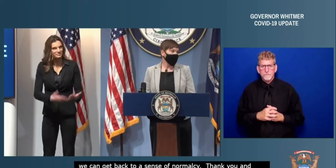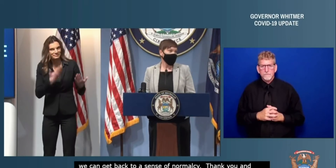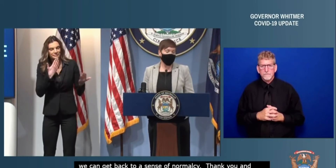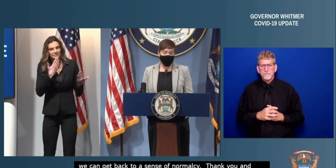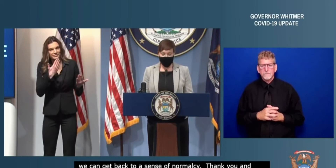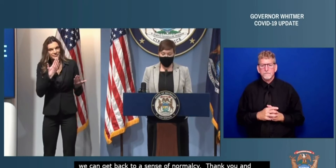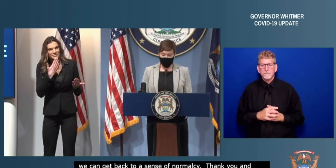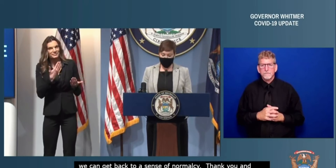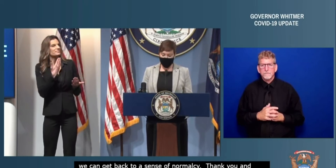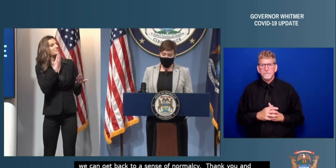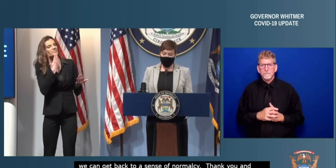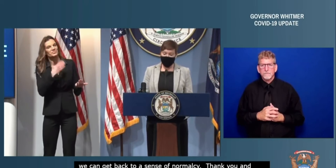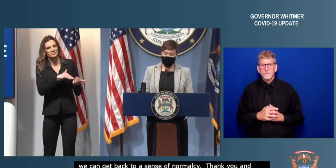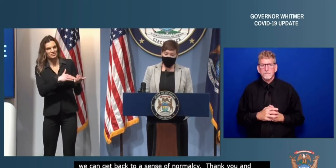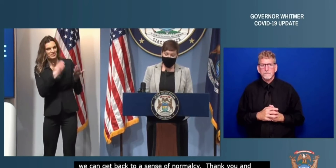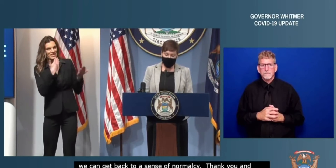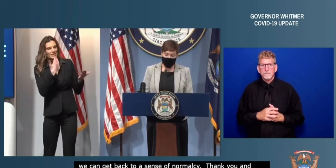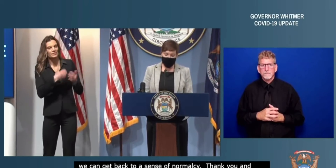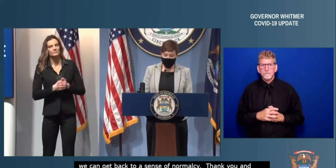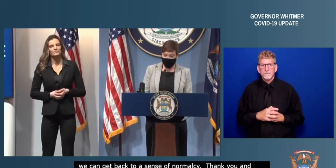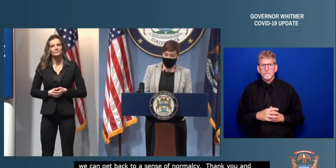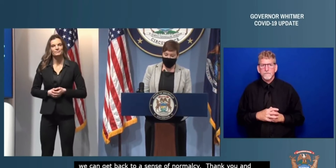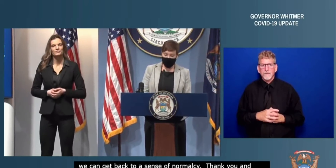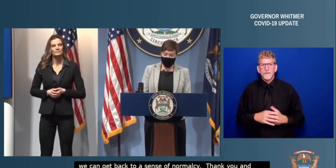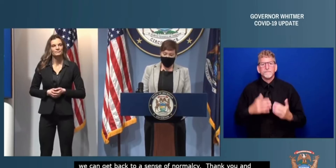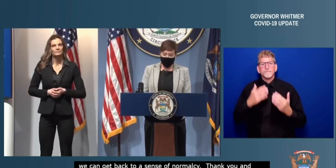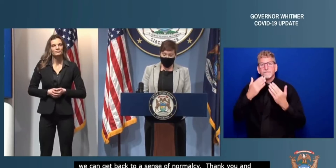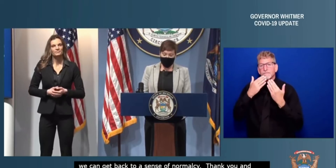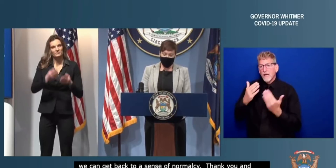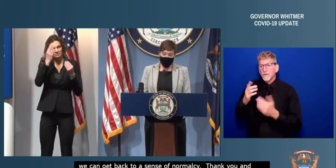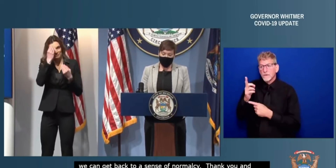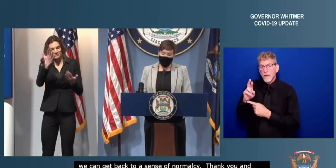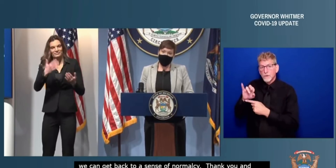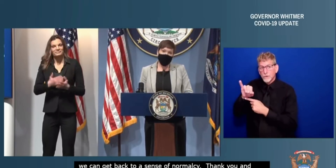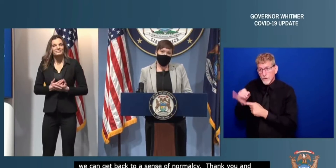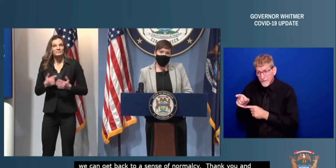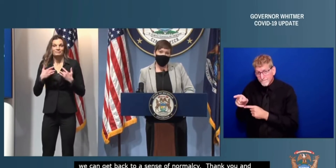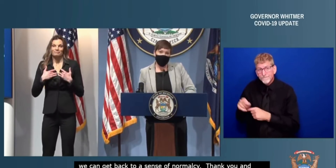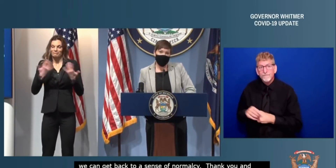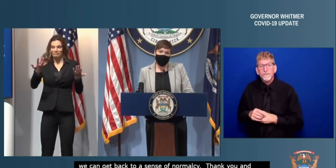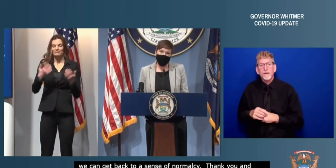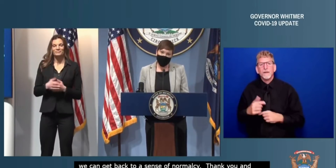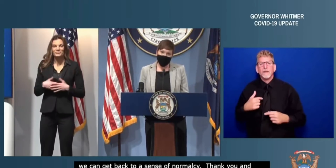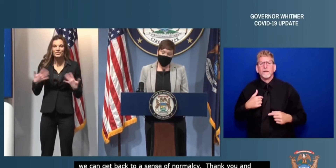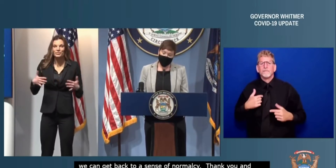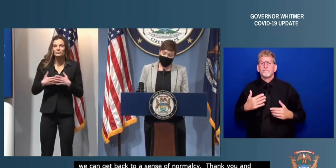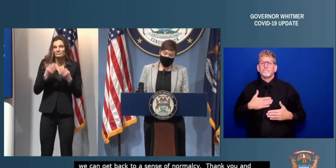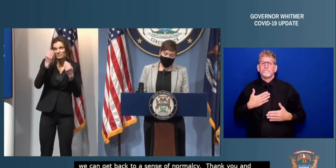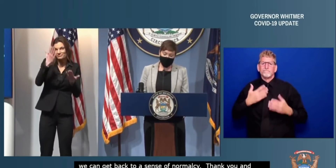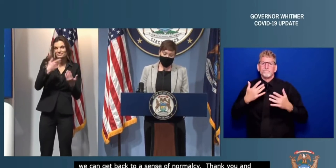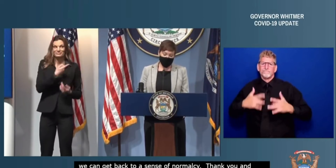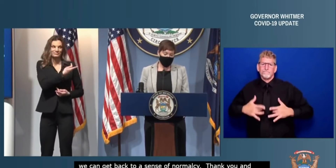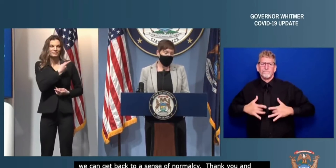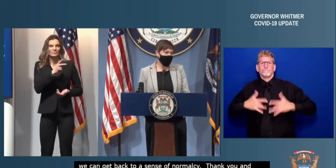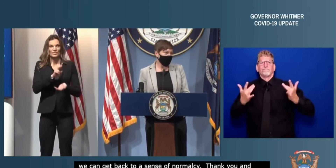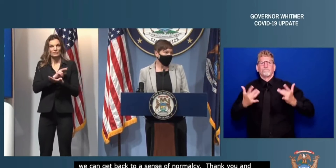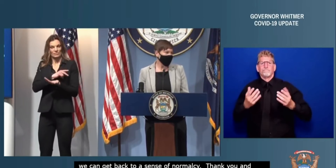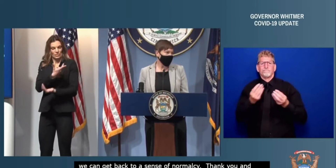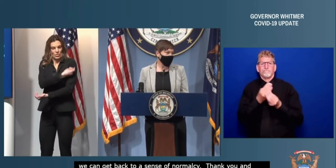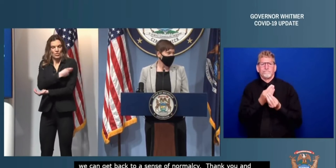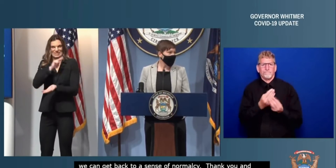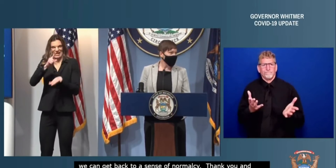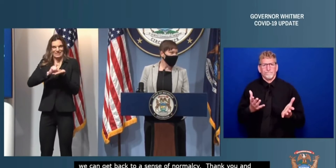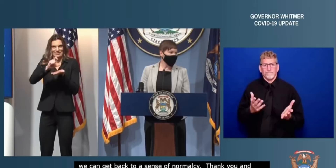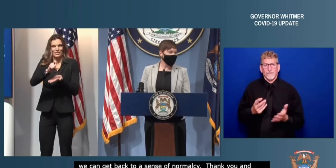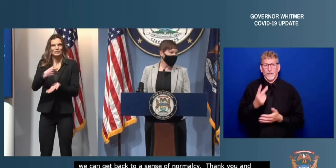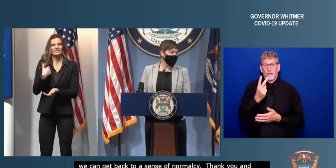Thank you, Dr. Khaldun. And I'm so happy to say we are both 2 weeks past our second dose, and when we saw each other